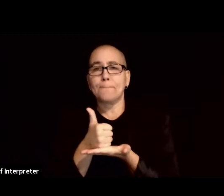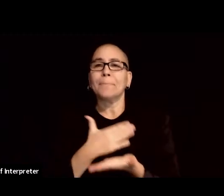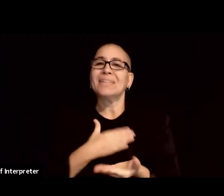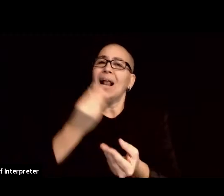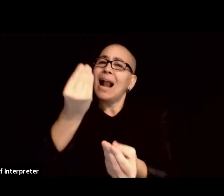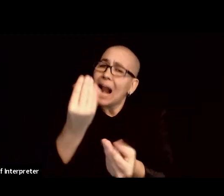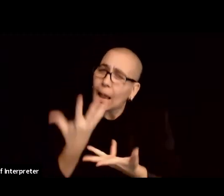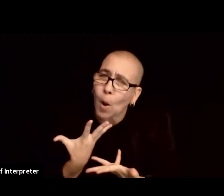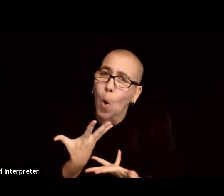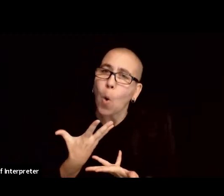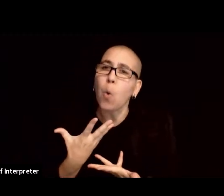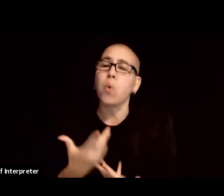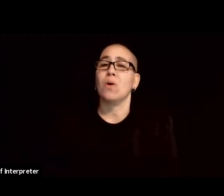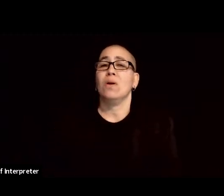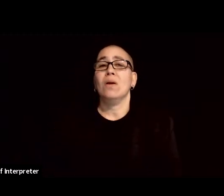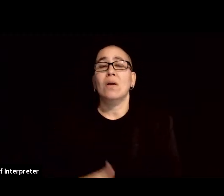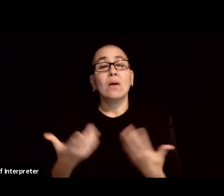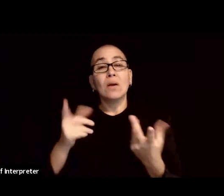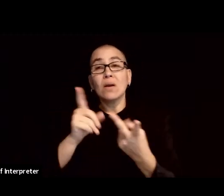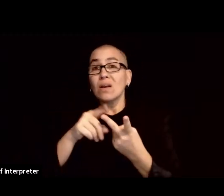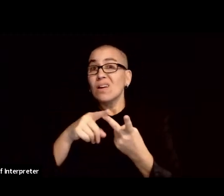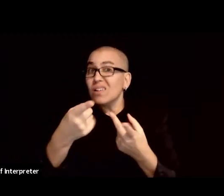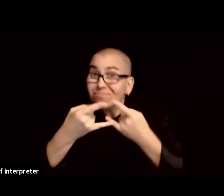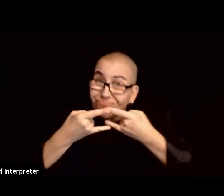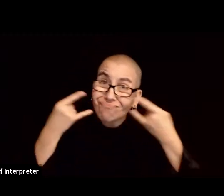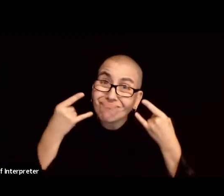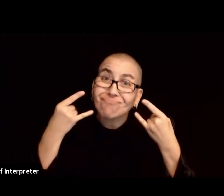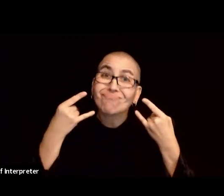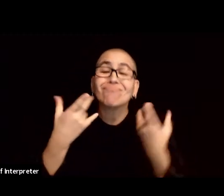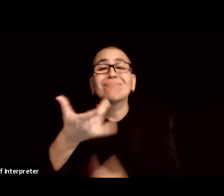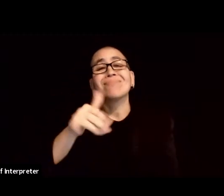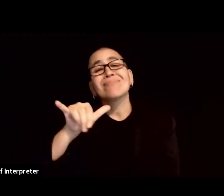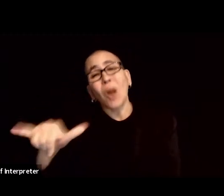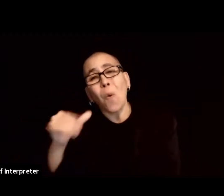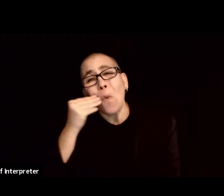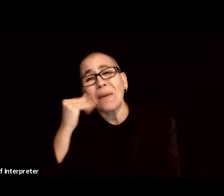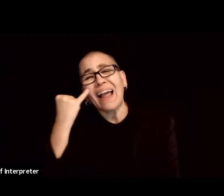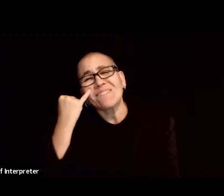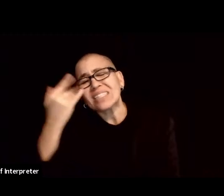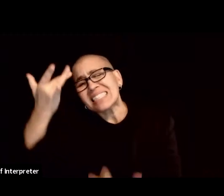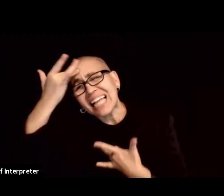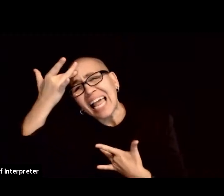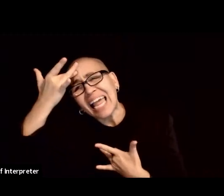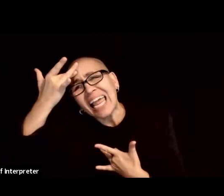distancing, staying home when sick, avoiding large groups, we need